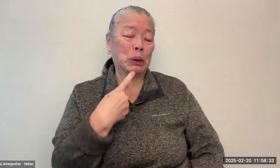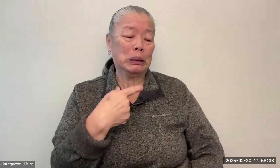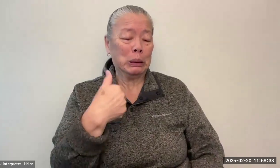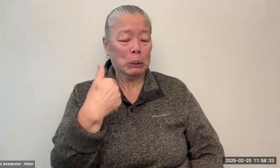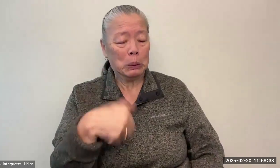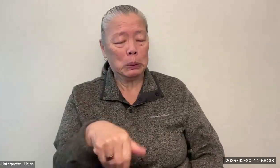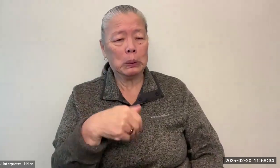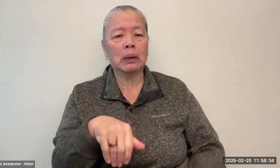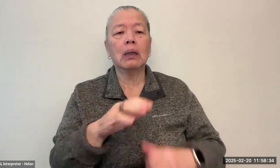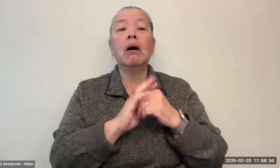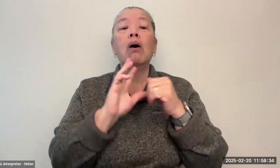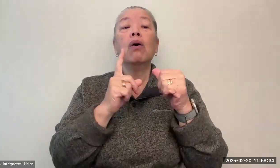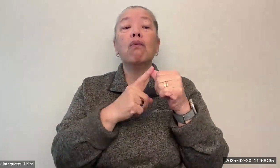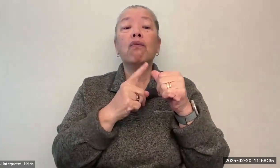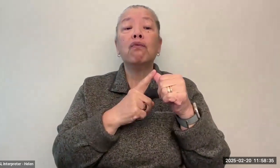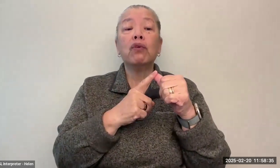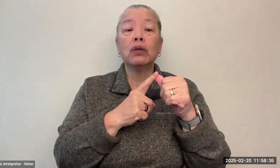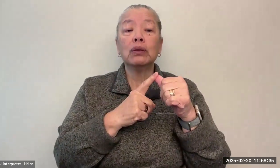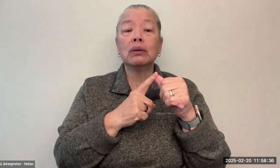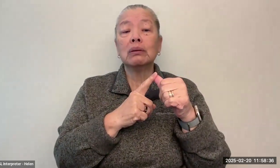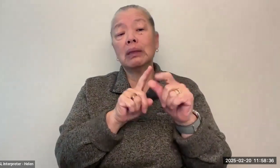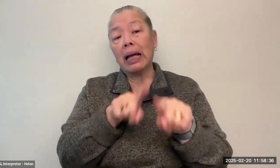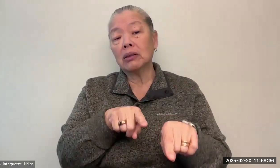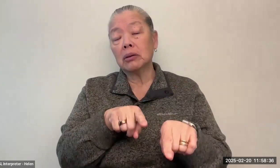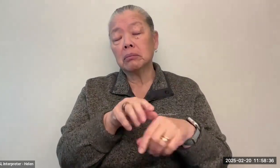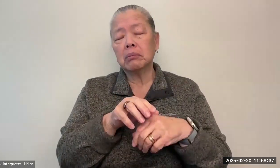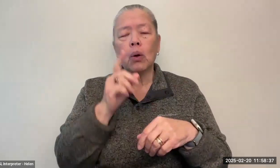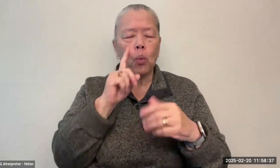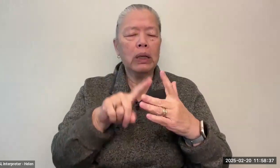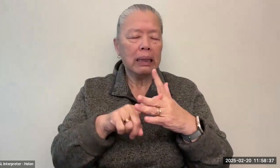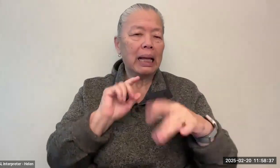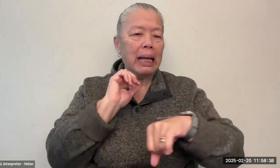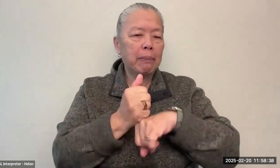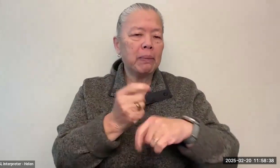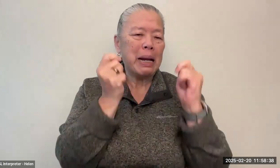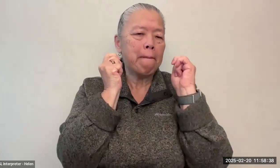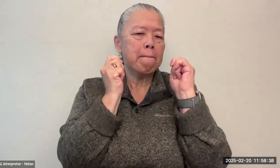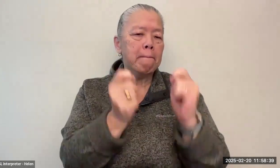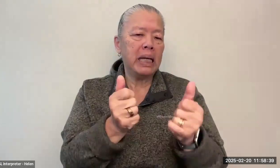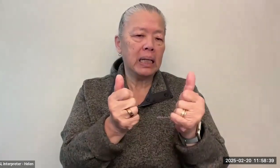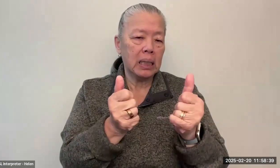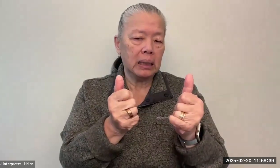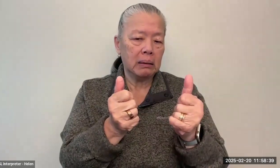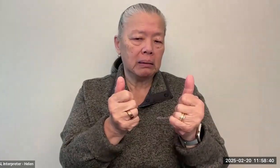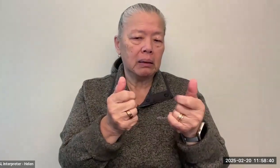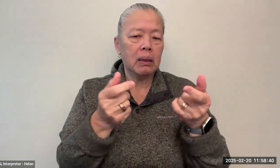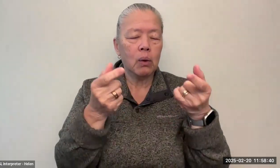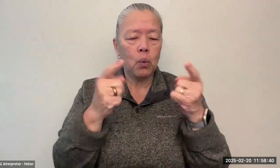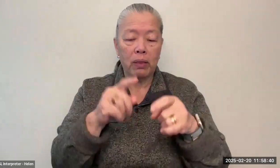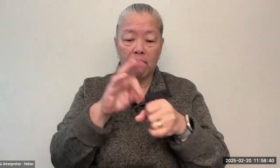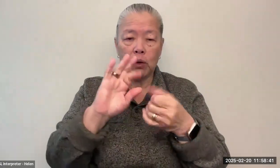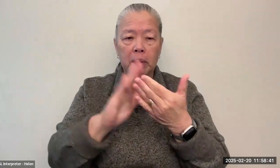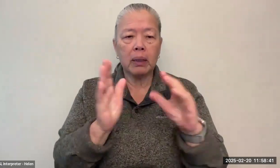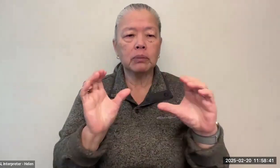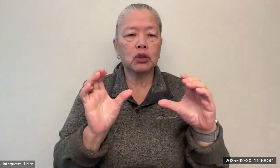So the first answer to that question is it will be implemented immediately upon certification of the vote